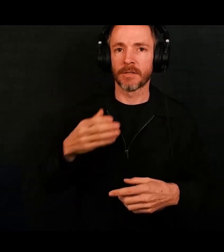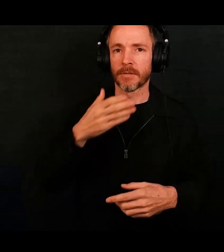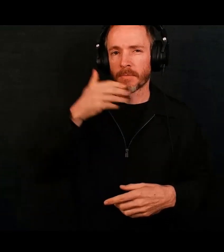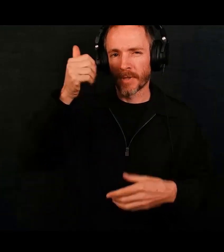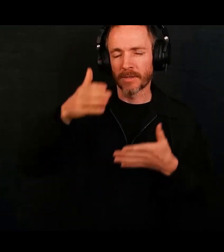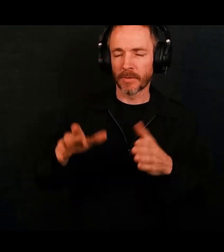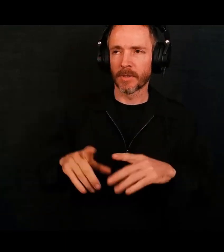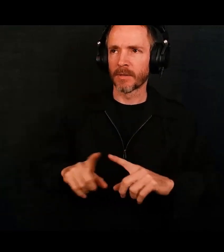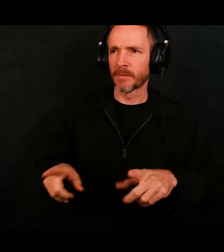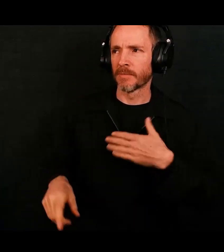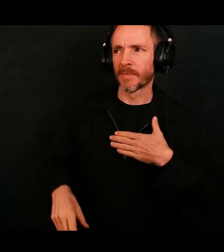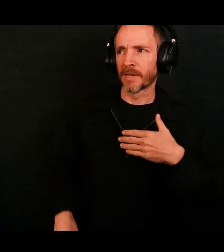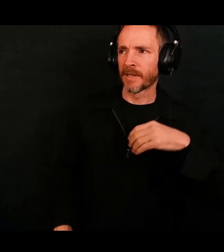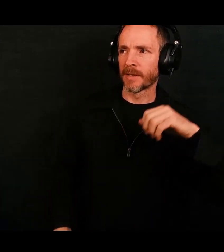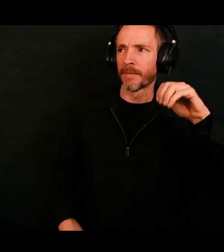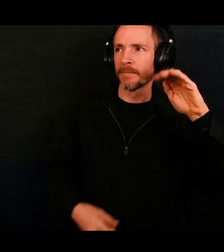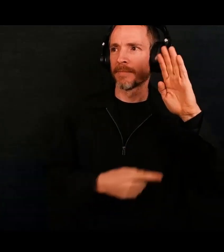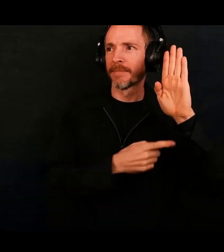for